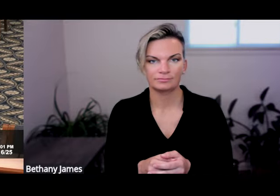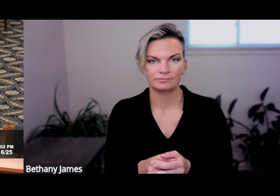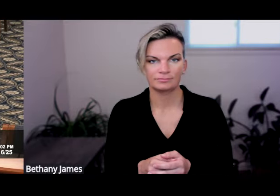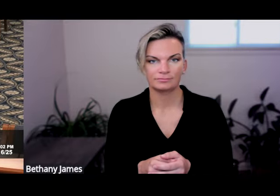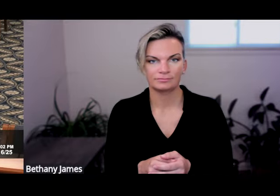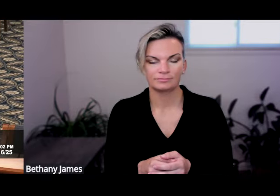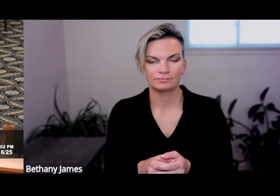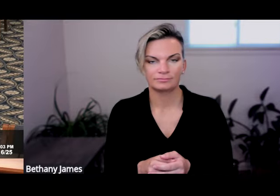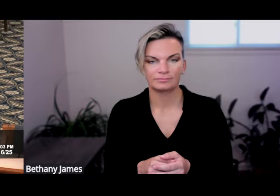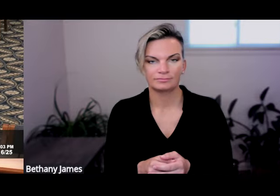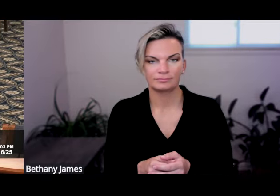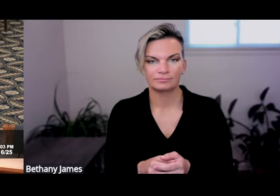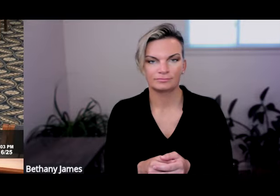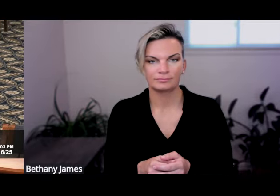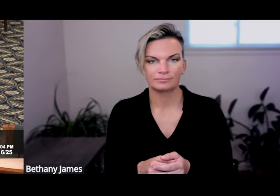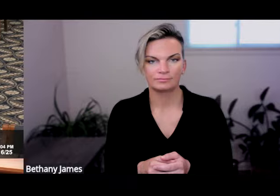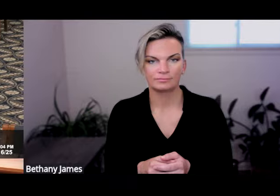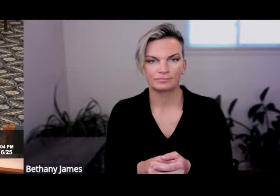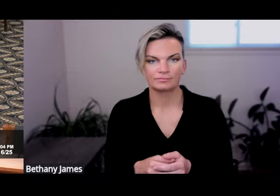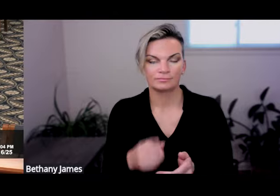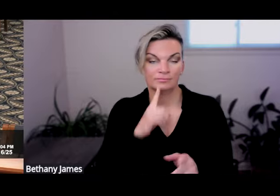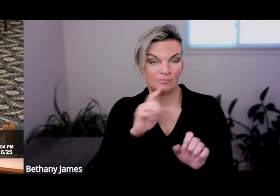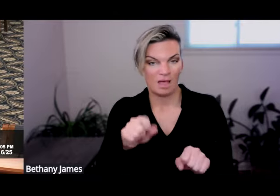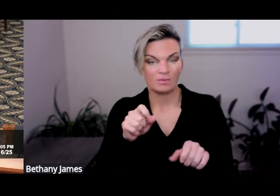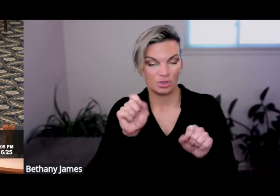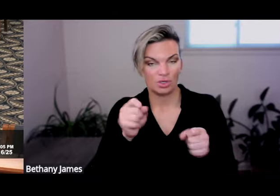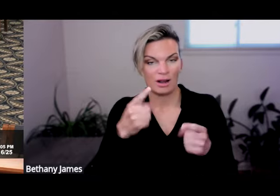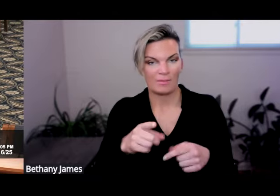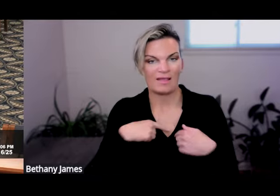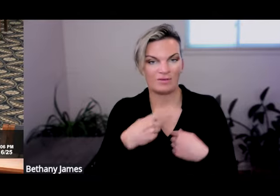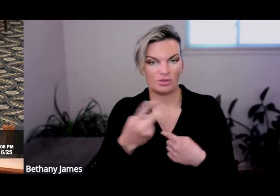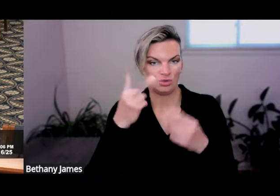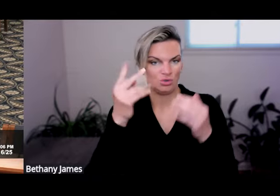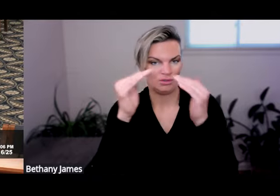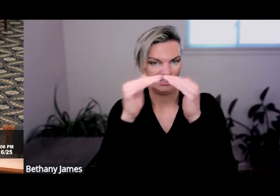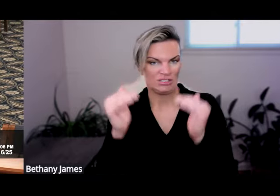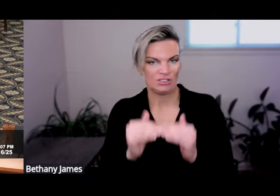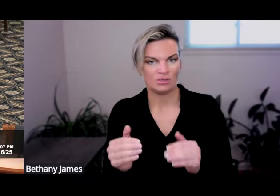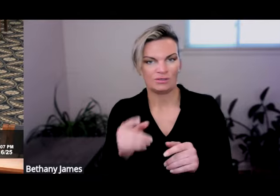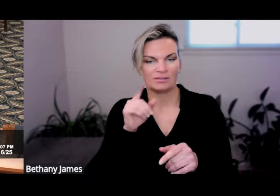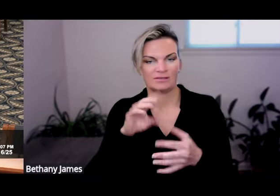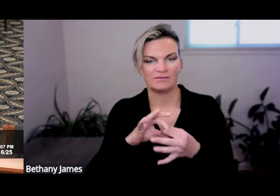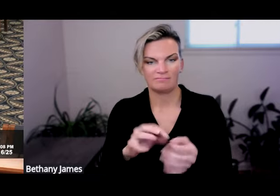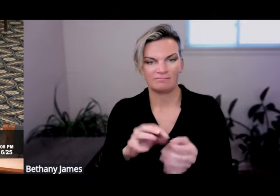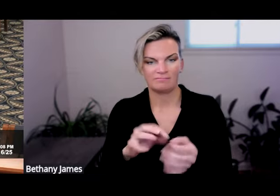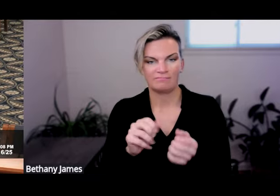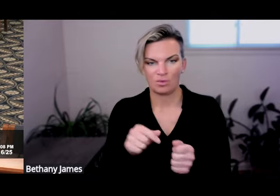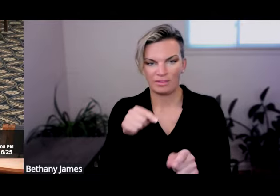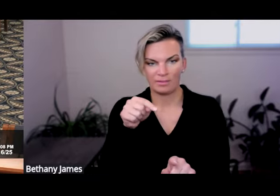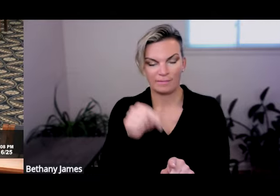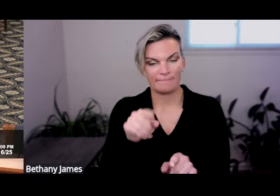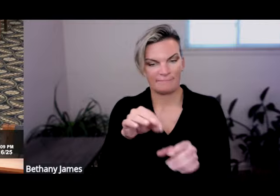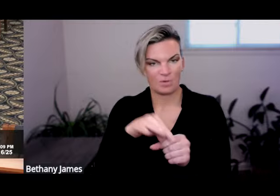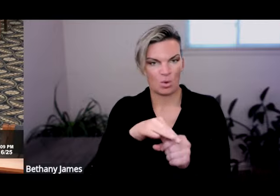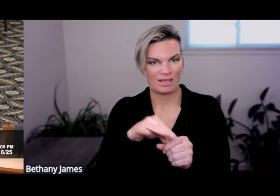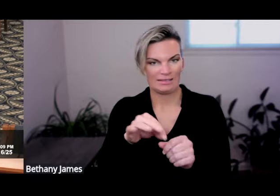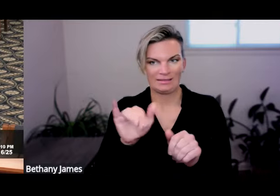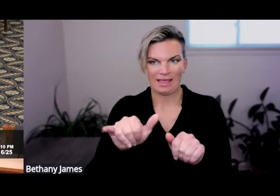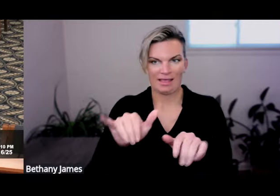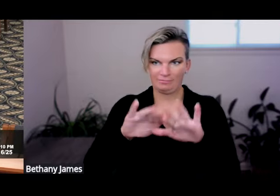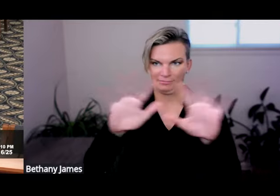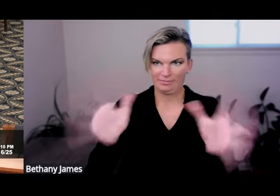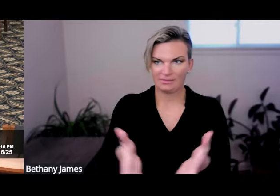well come true, of a two-tier voting system, petition signatories will not be at all advised of that. And once it's in, it's